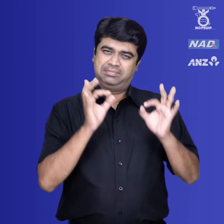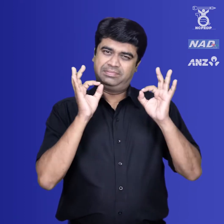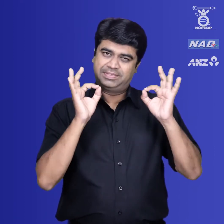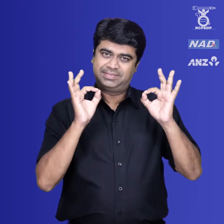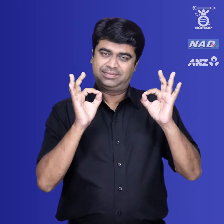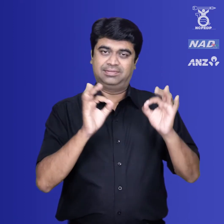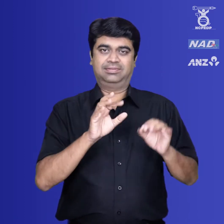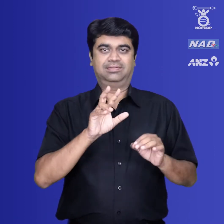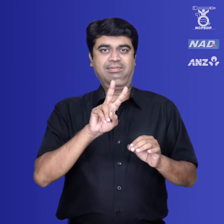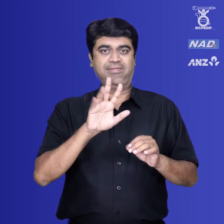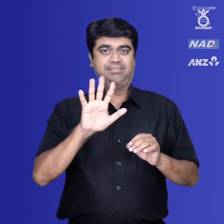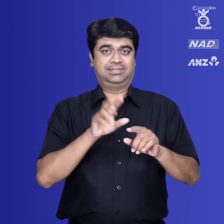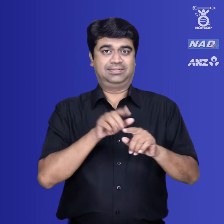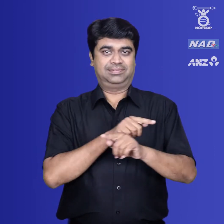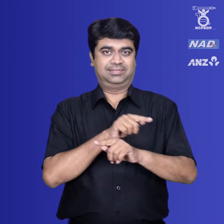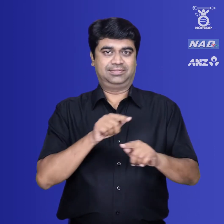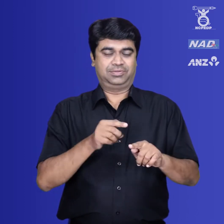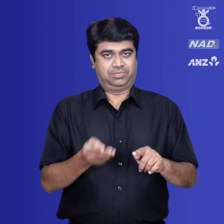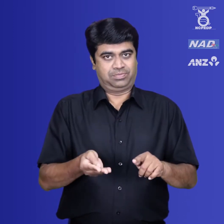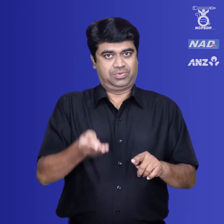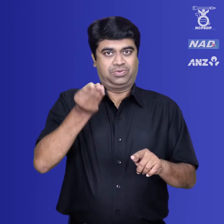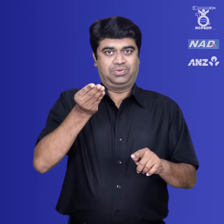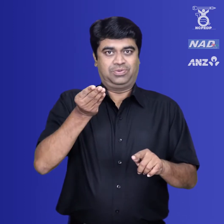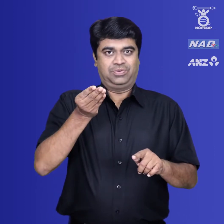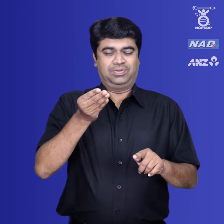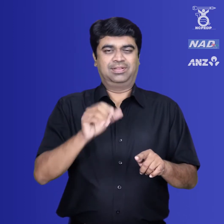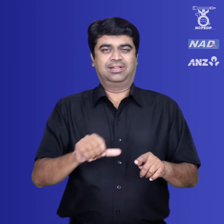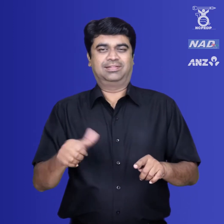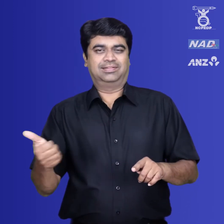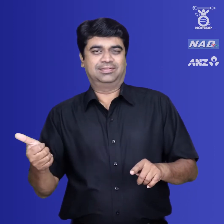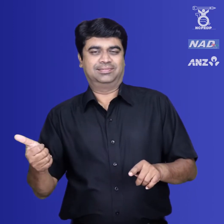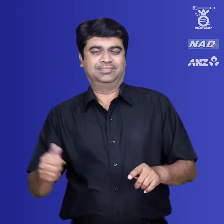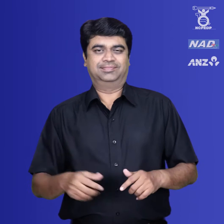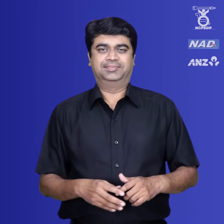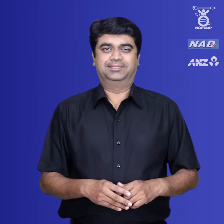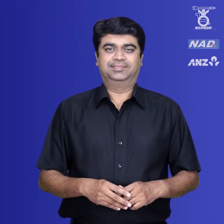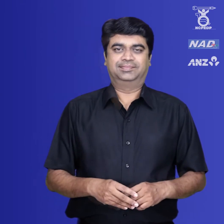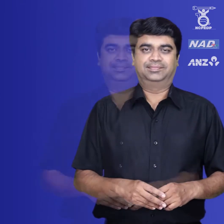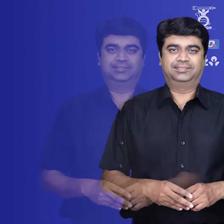least 25% higher than the similar schemes applicable to others.